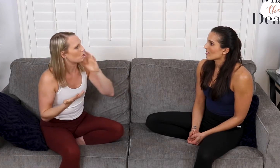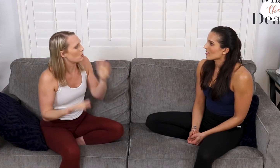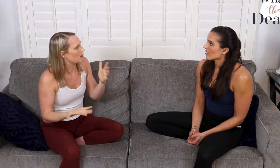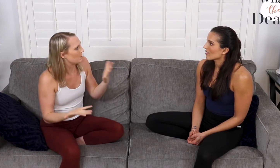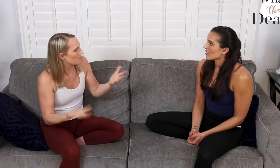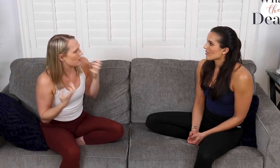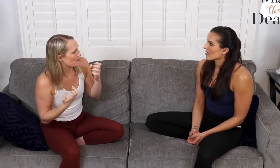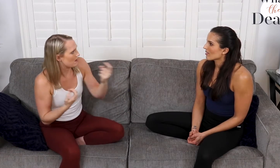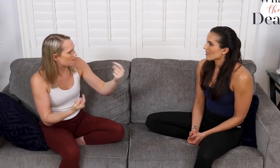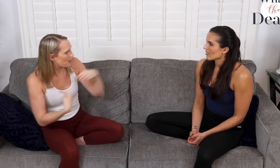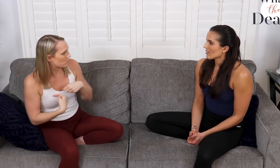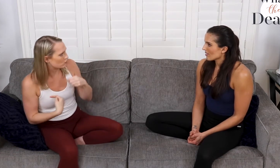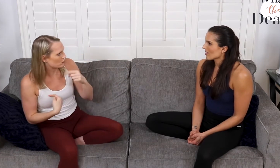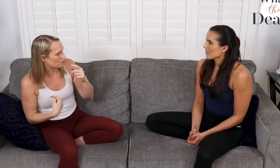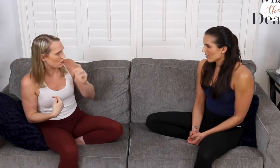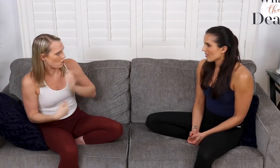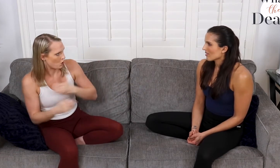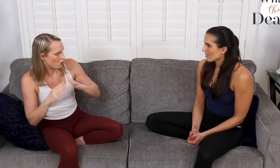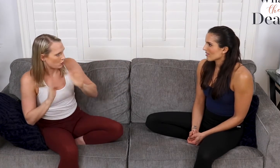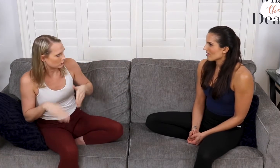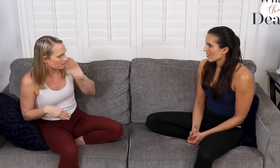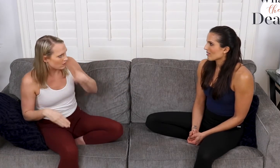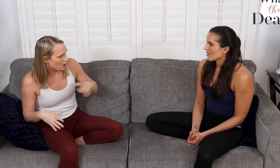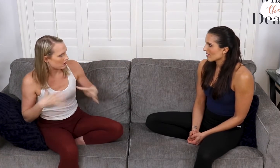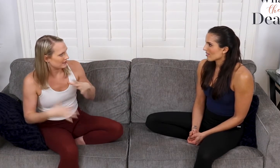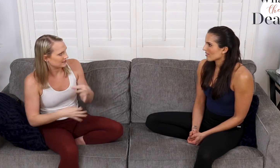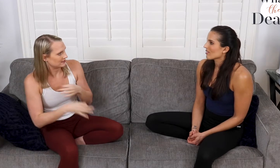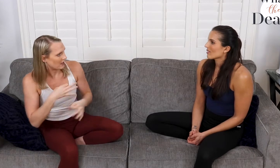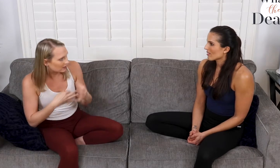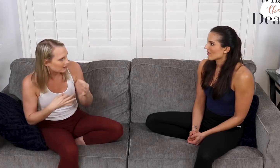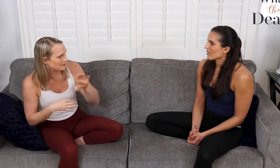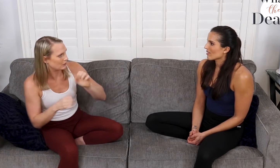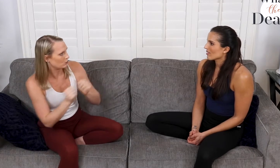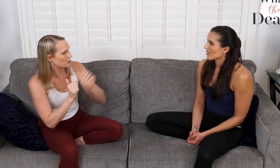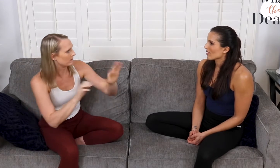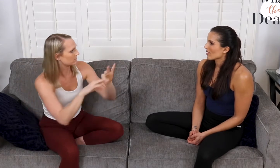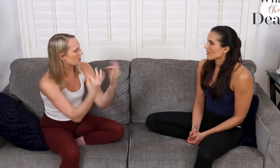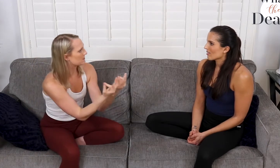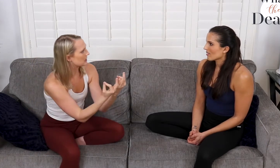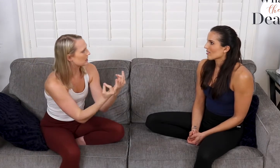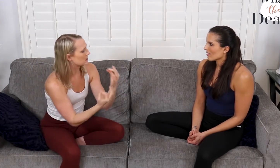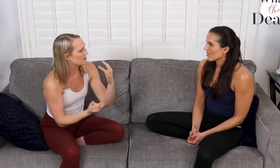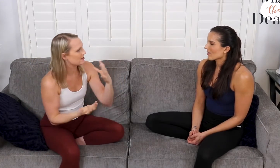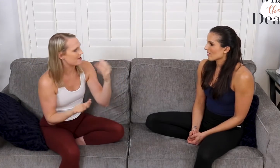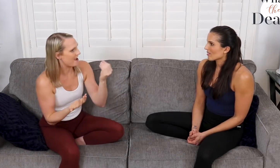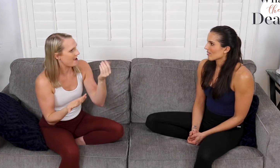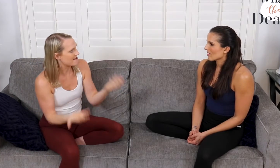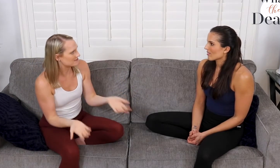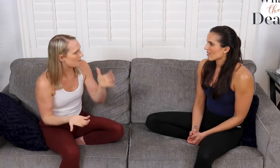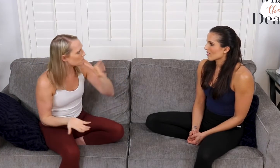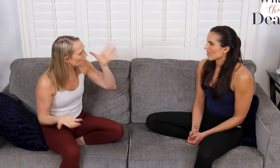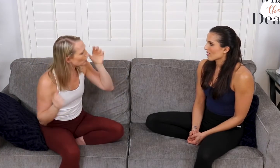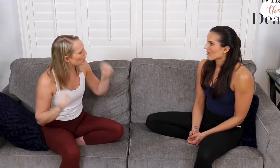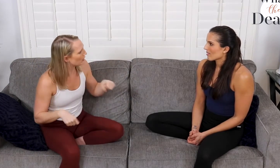feel very similar, especially during the holidays. This is the worst time for deaf and hard of hearing people. A lot of us suffer through